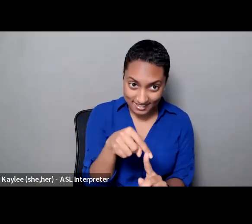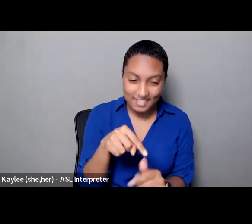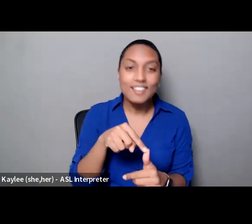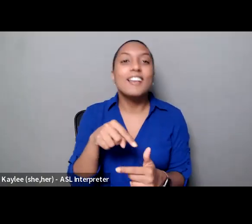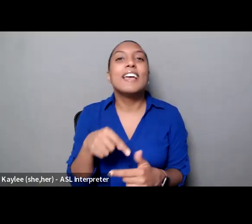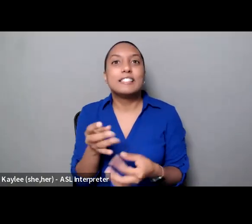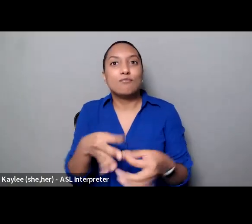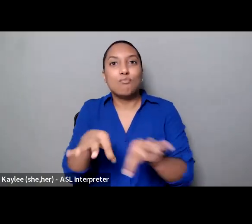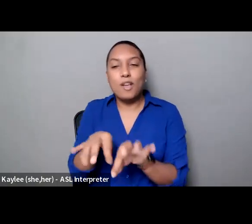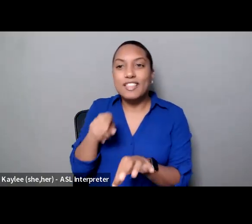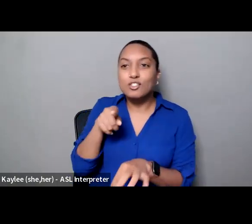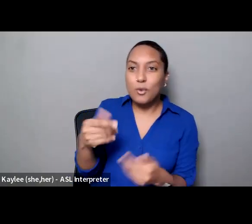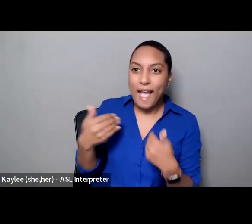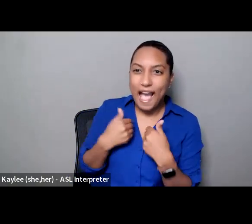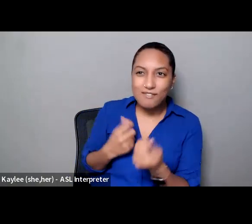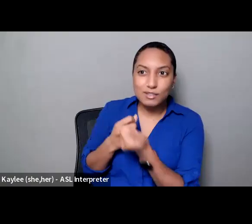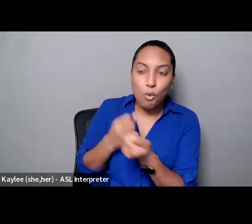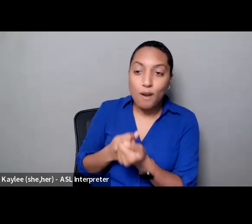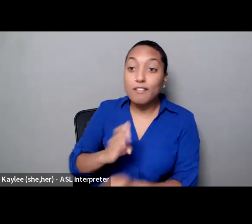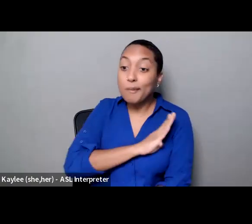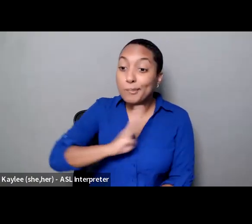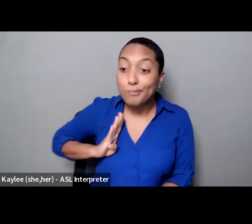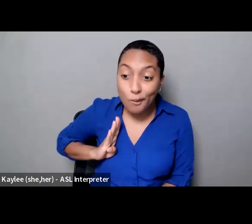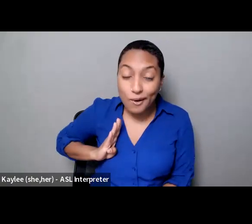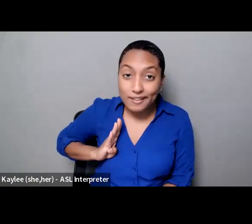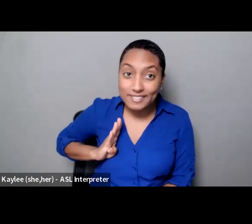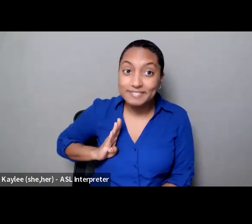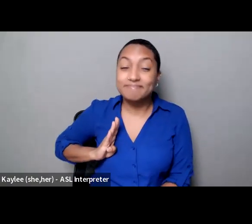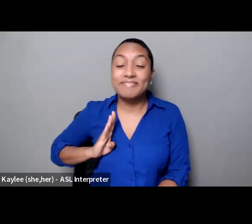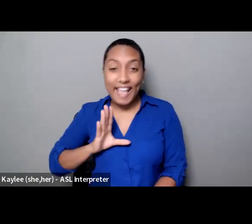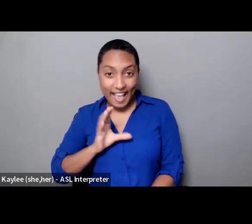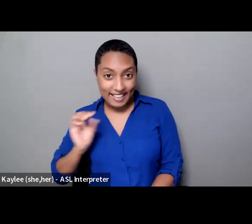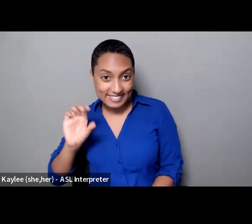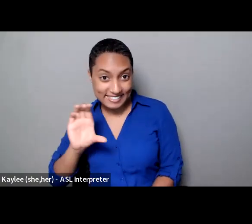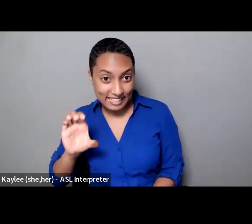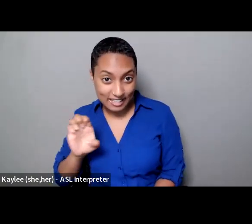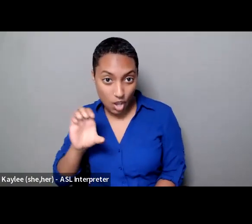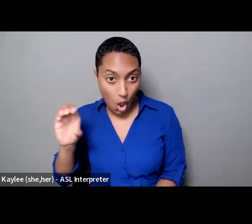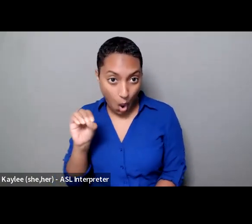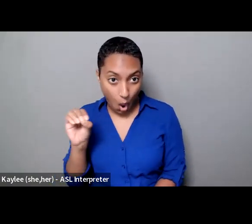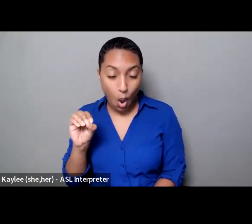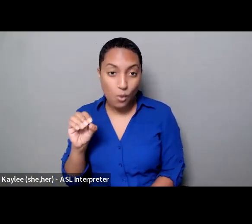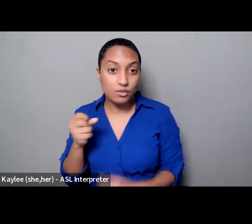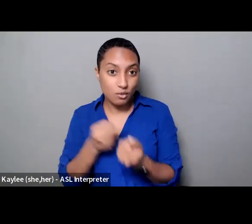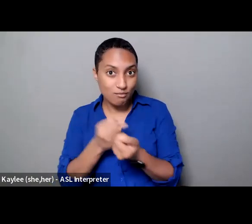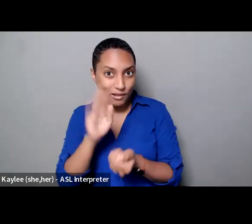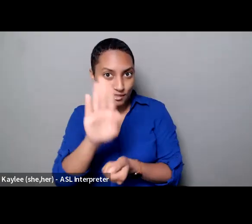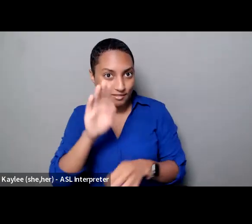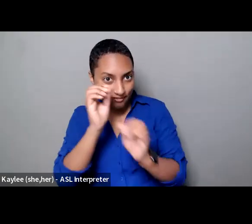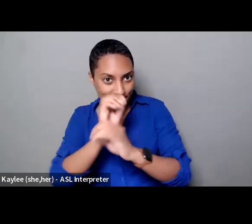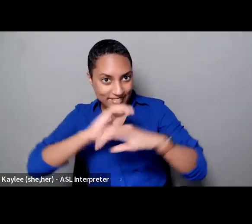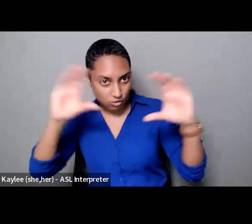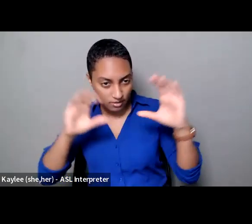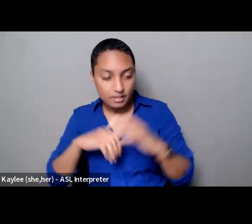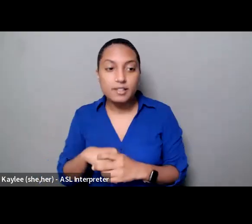and CEO. Now, it's very interesting and it's it's a need to clarify what commitment and